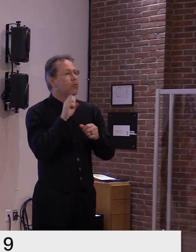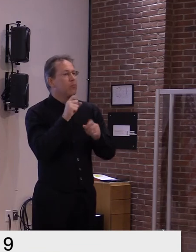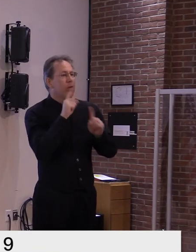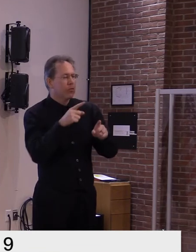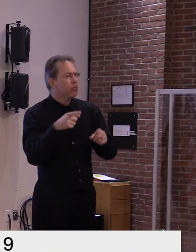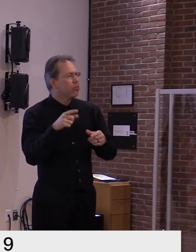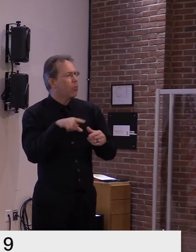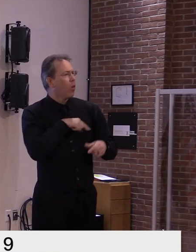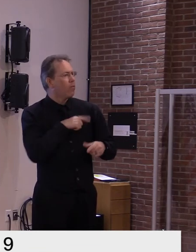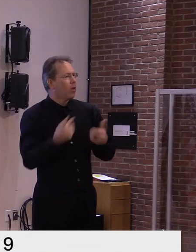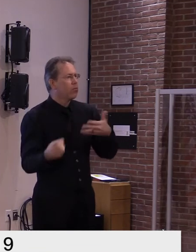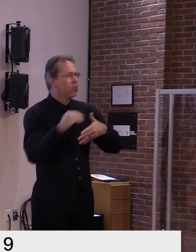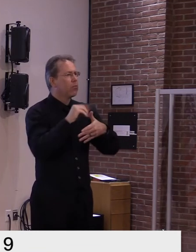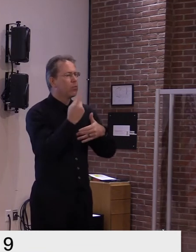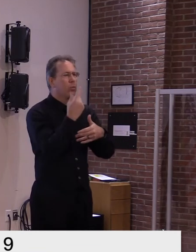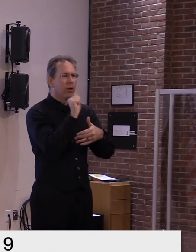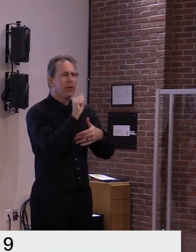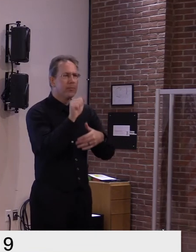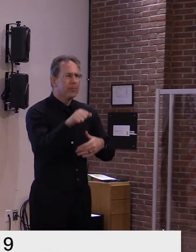EMS qualification.